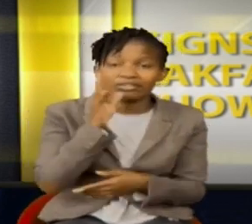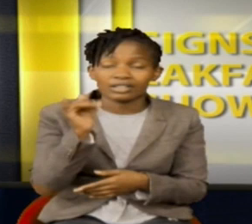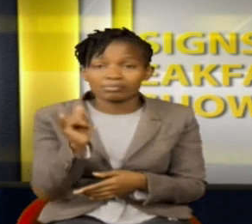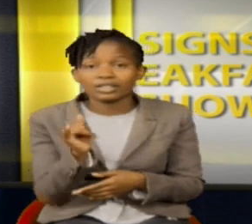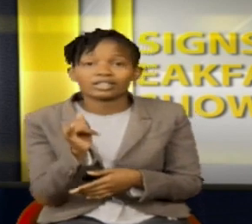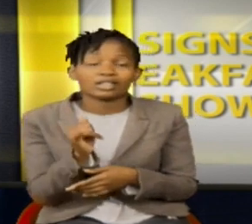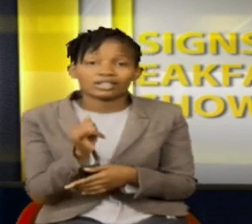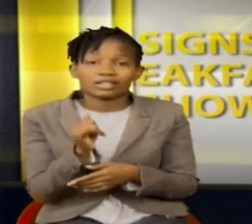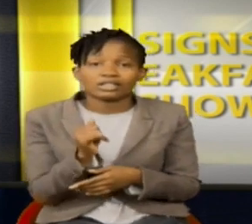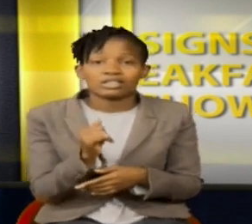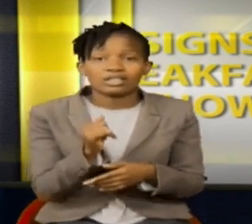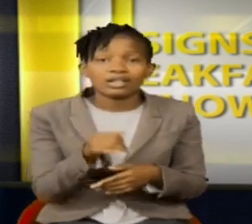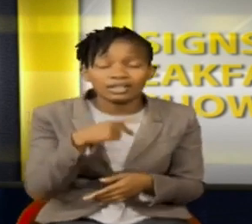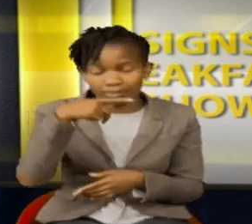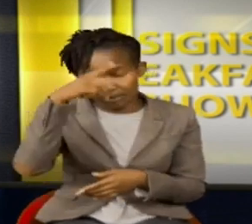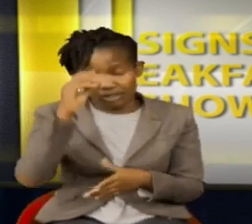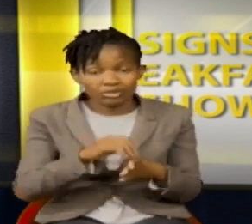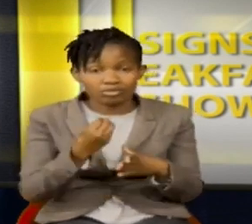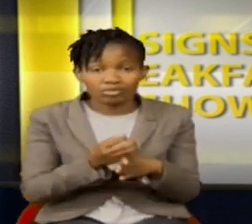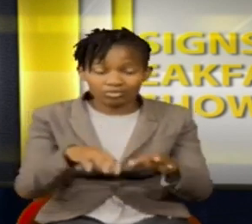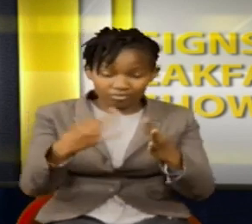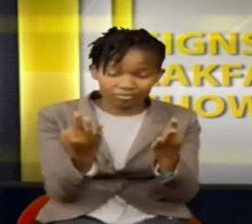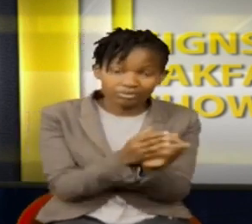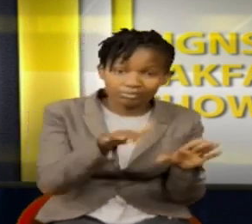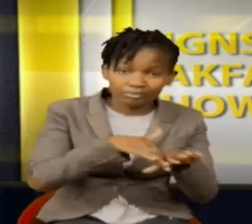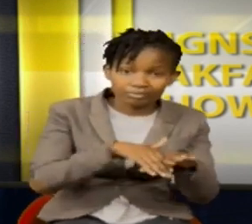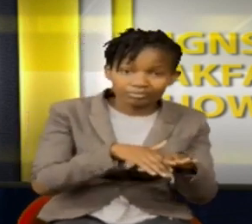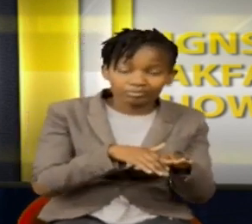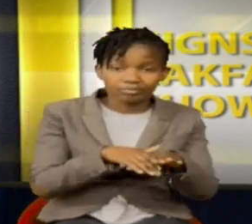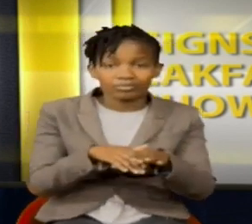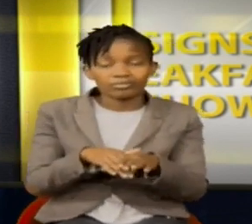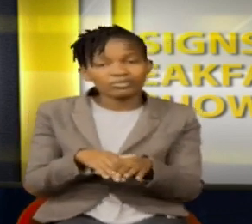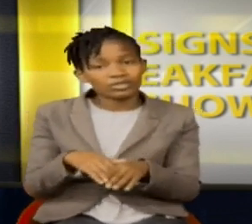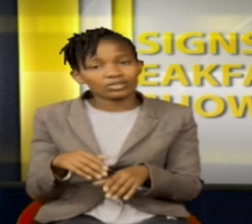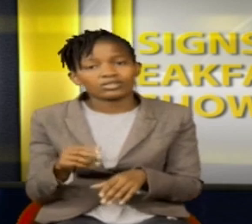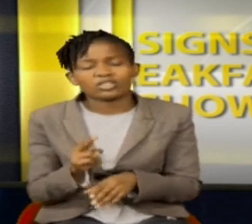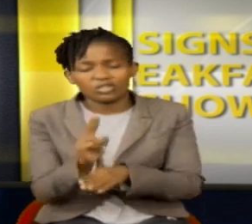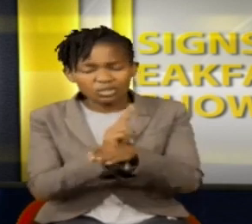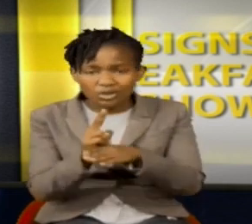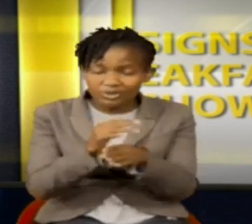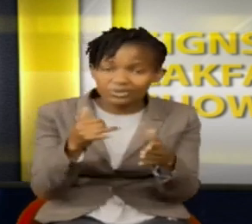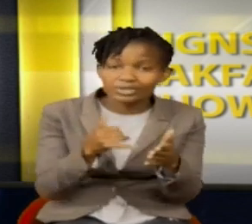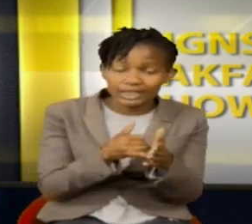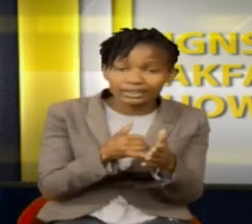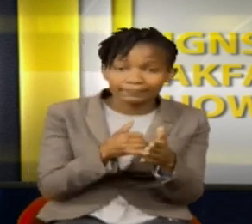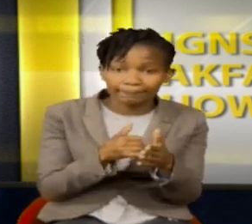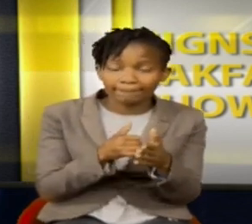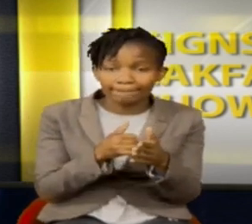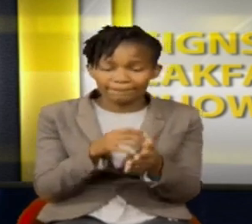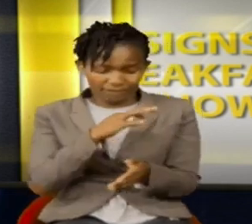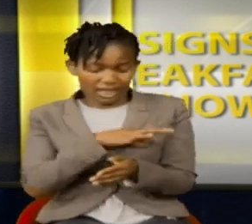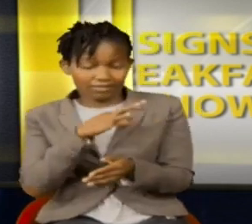gave you 5K. What do you do with that 5K? Can't you save it? Can't it grow? Can't you